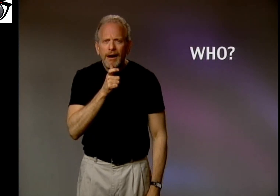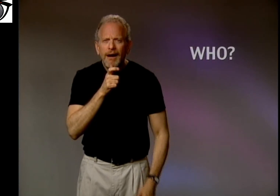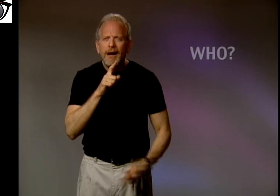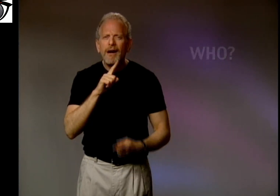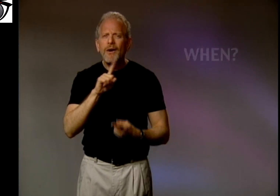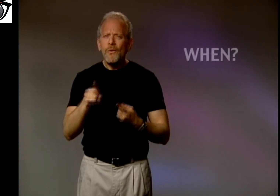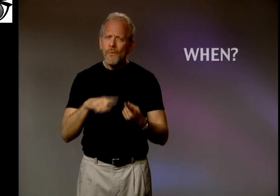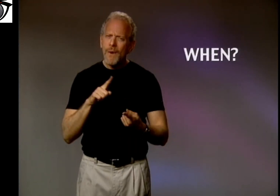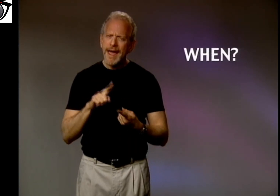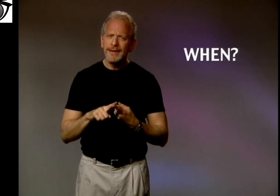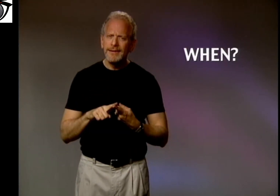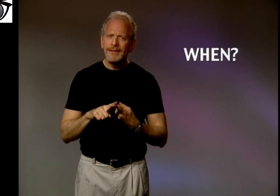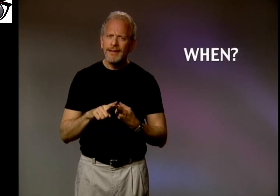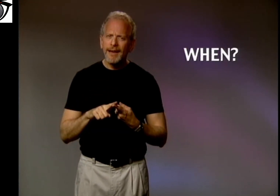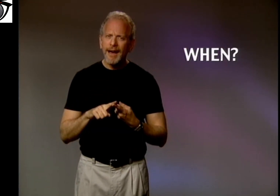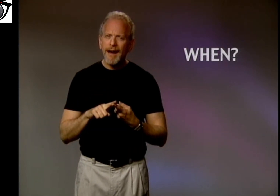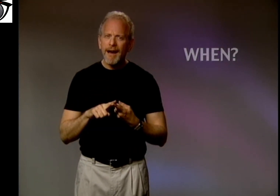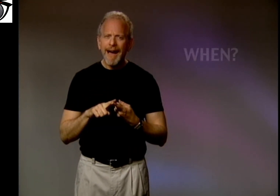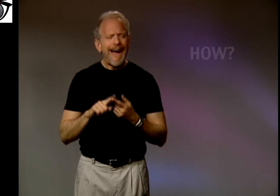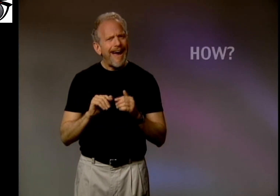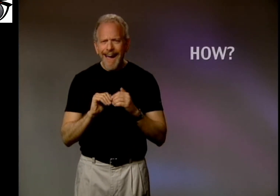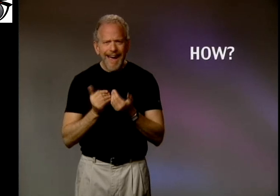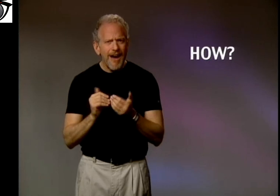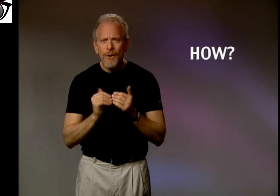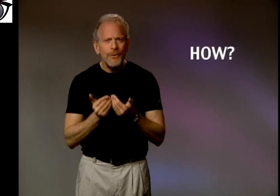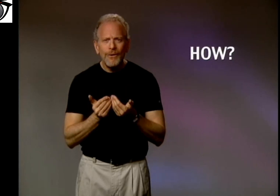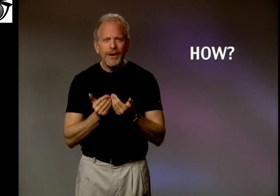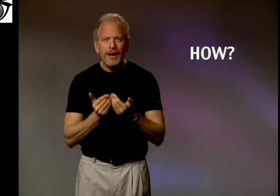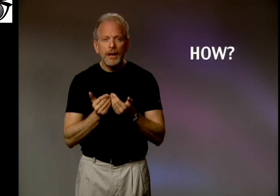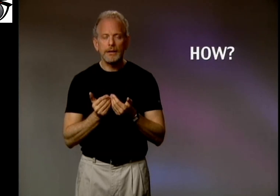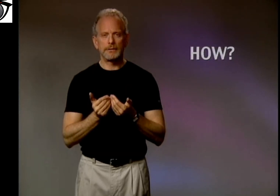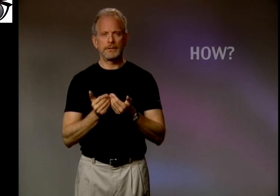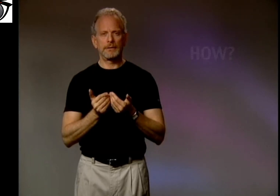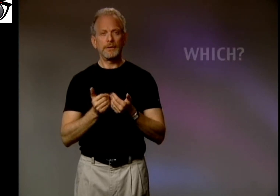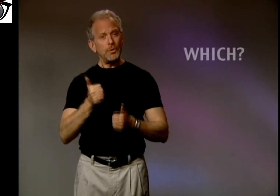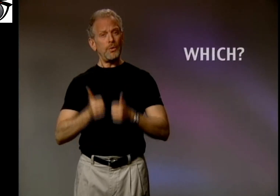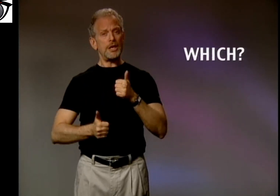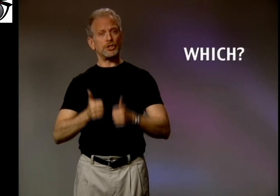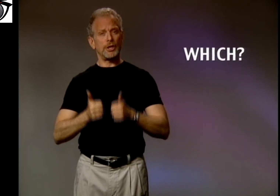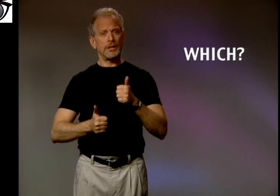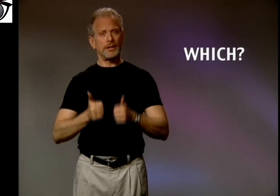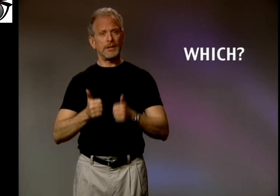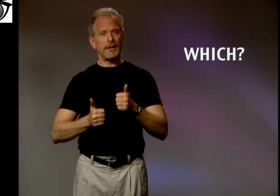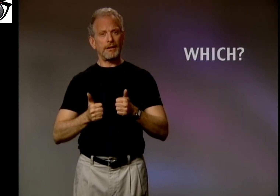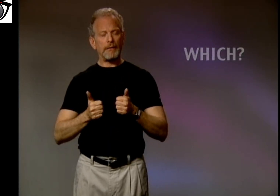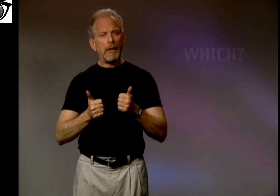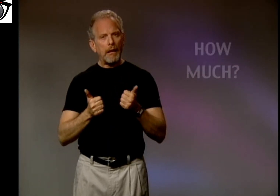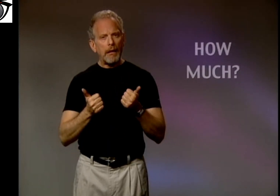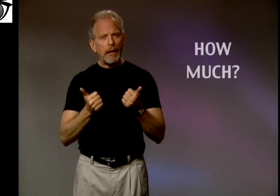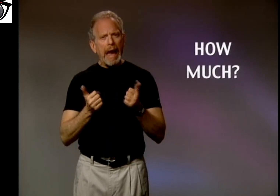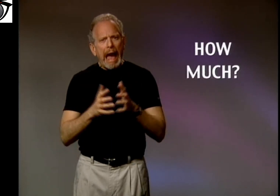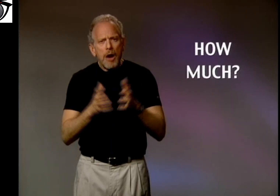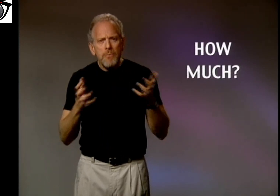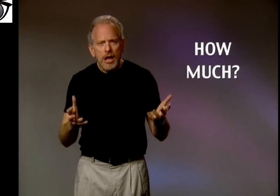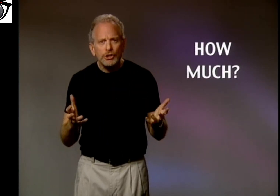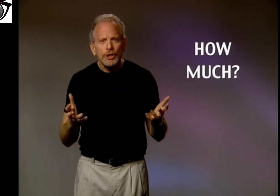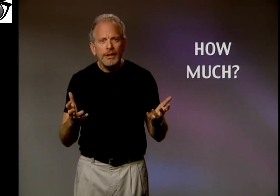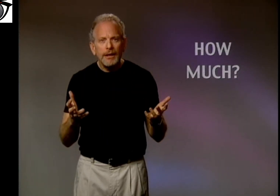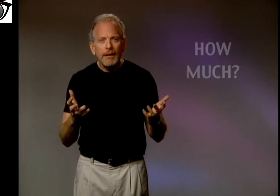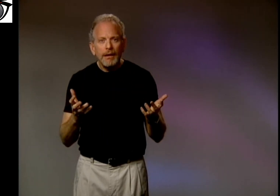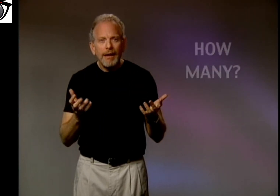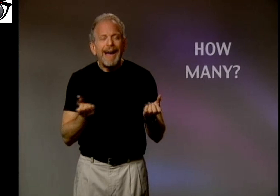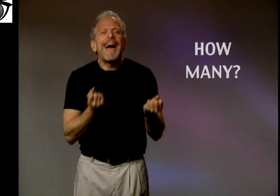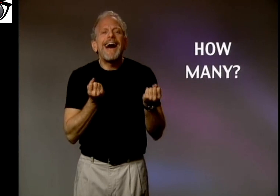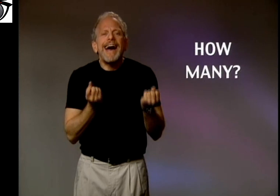Who? When? How? Which? How